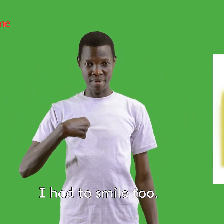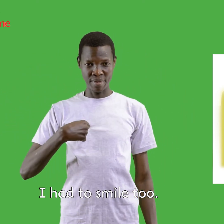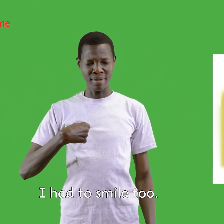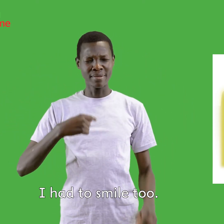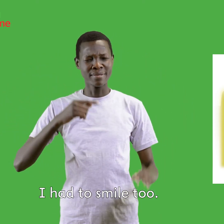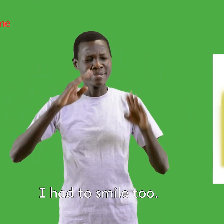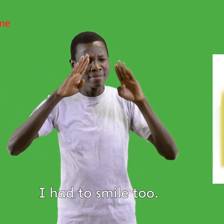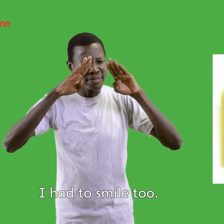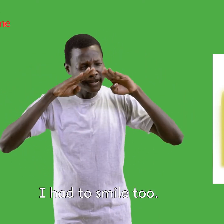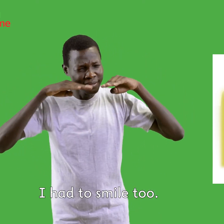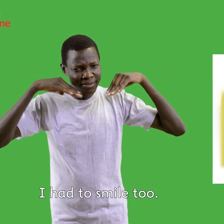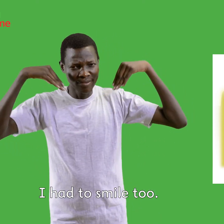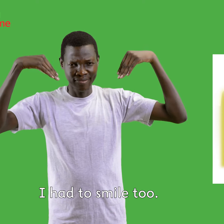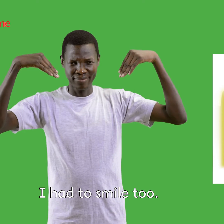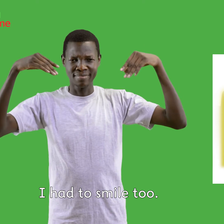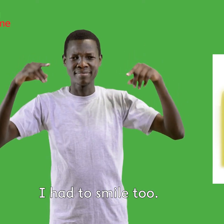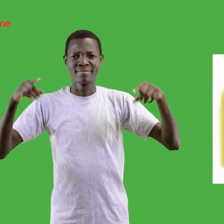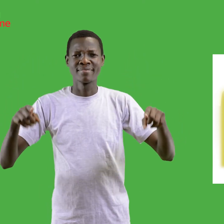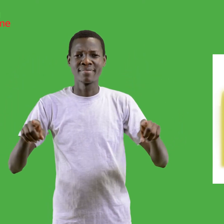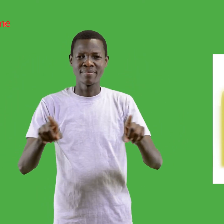I had to smile too.